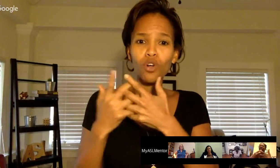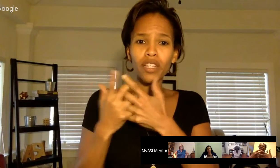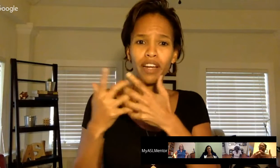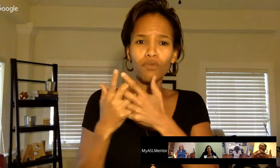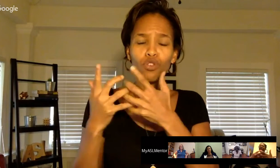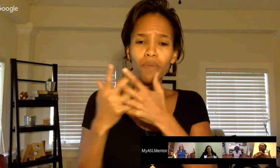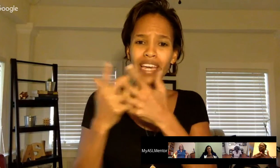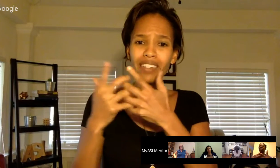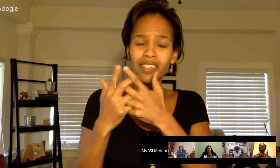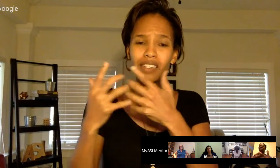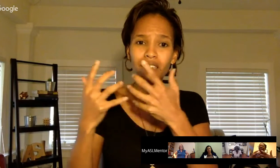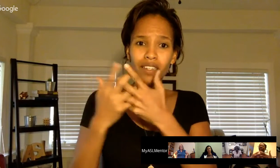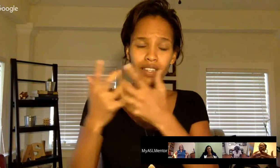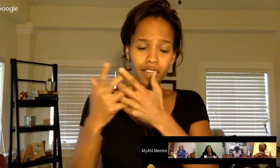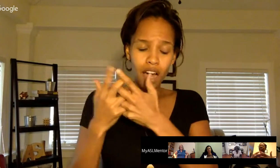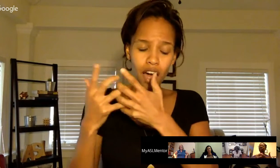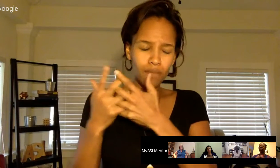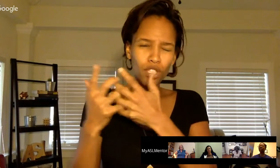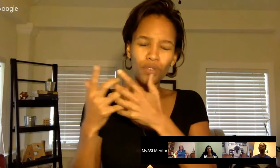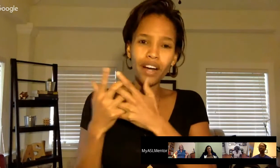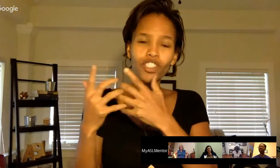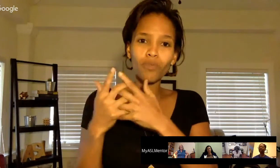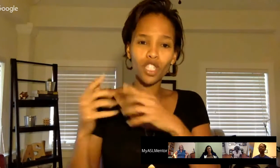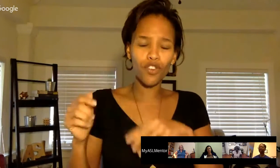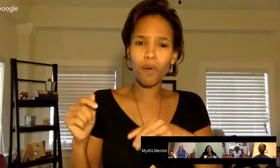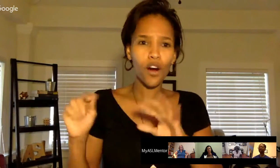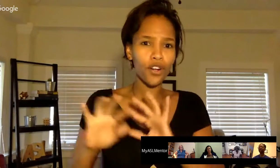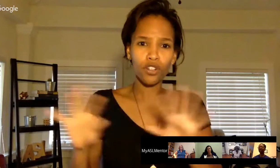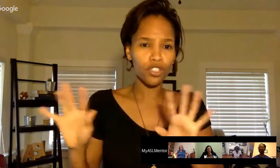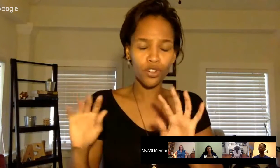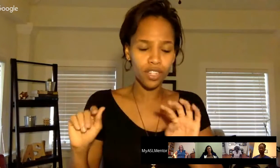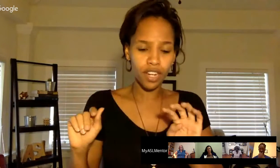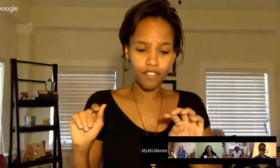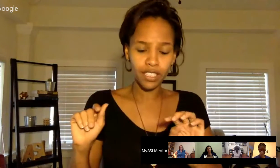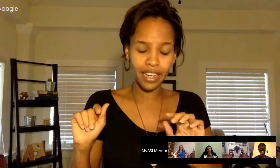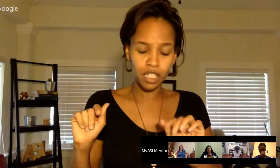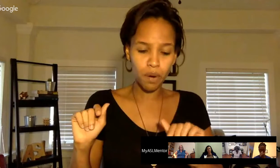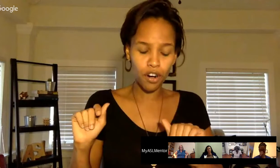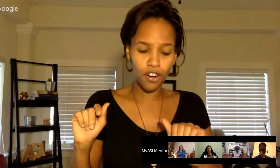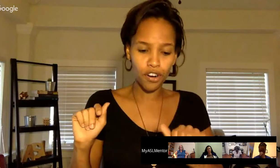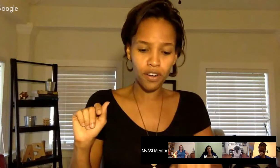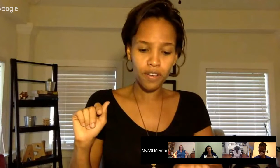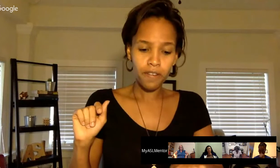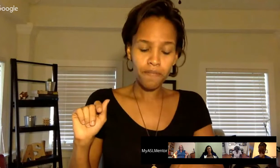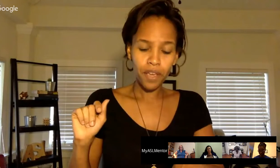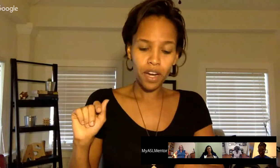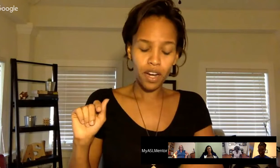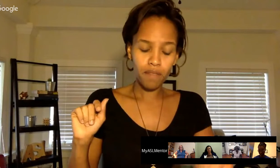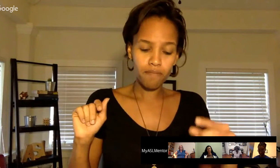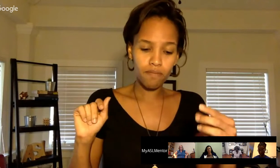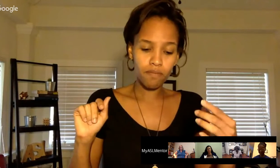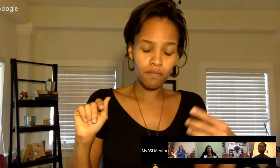This is more like roommate. So not so much for partner, or certainly not for dance partner.